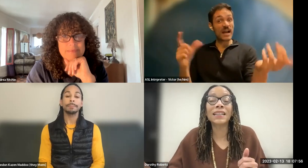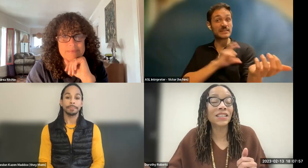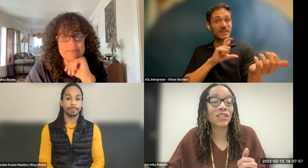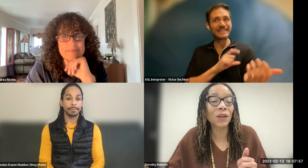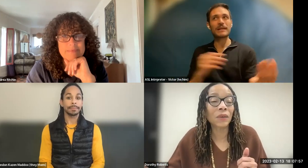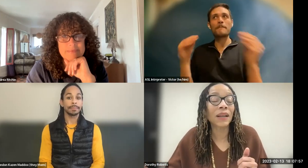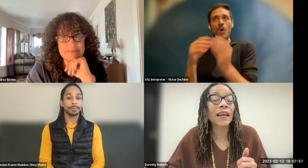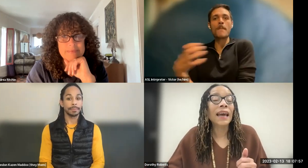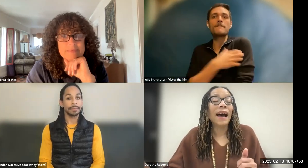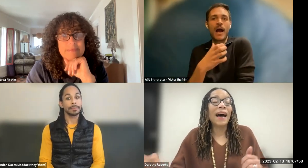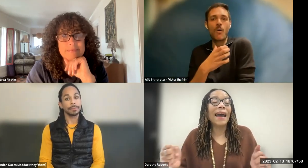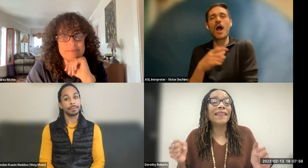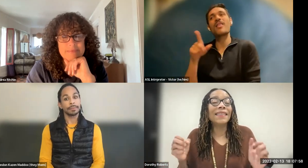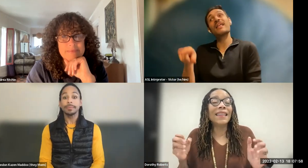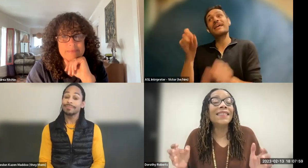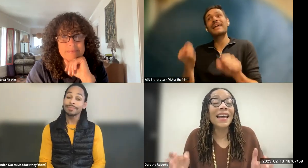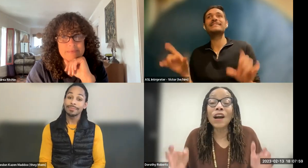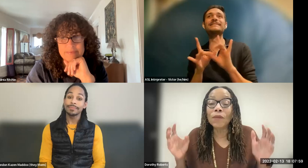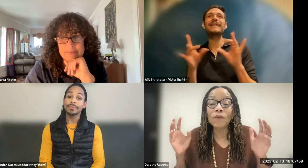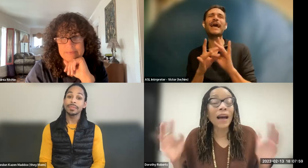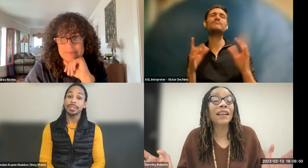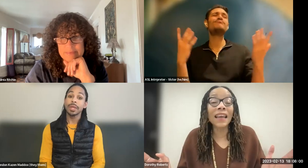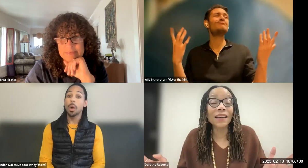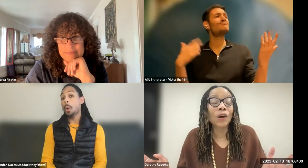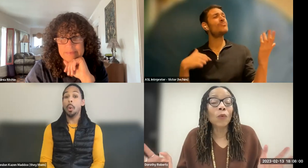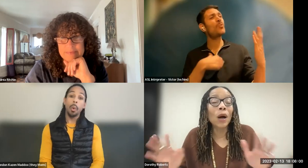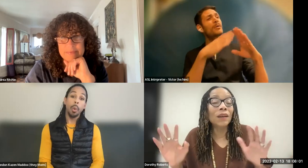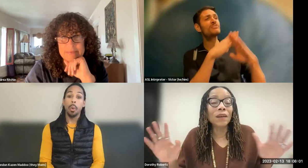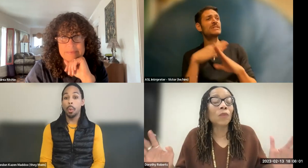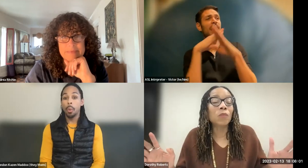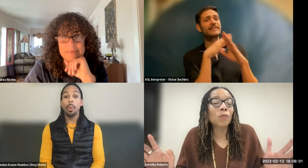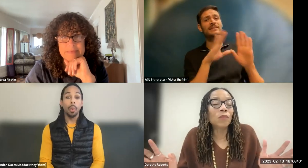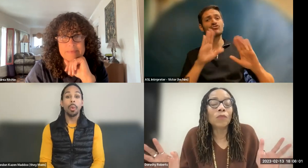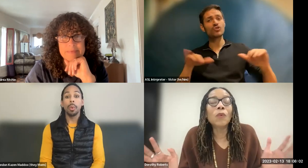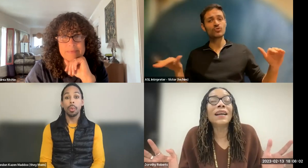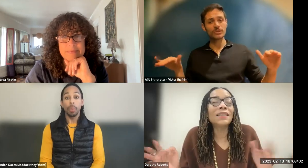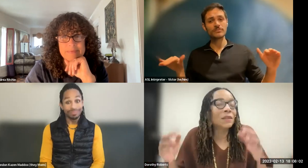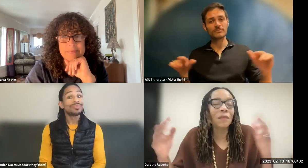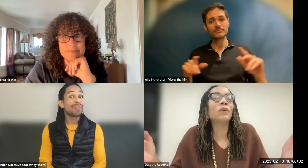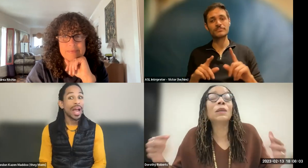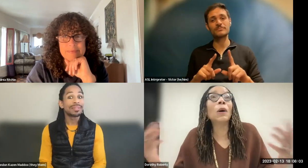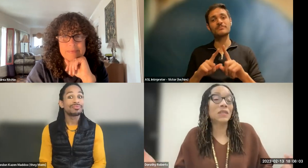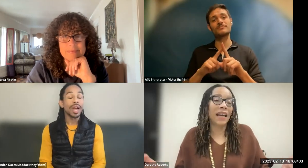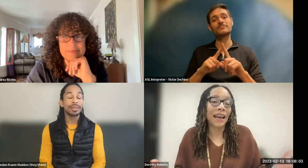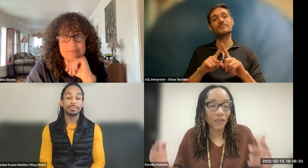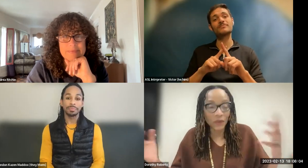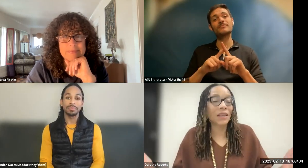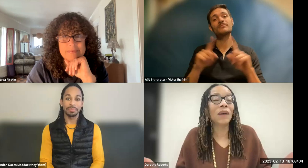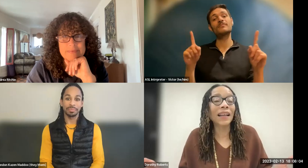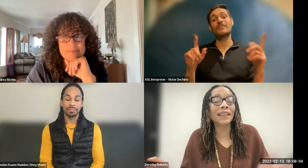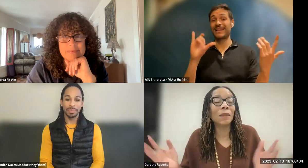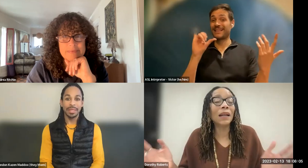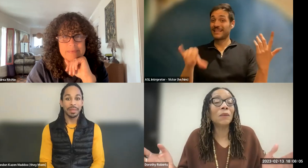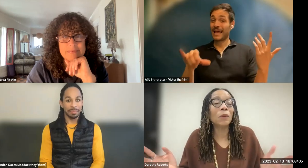we're protecting children, and then violate what rights we're supposed to have. Of